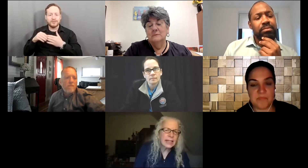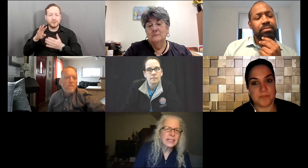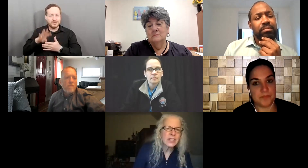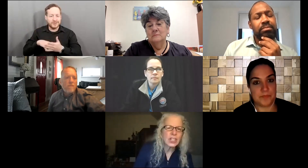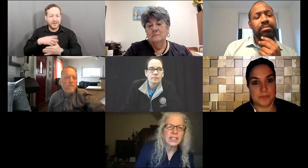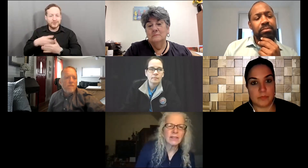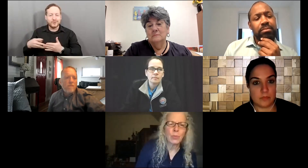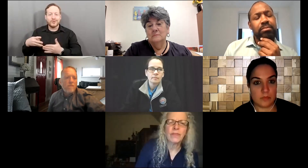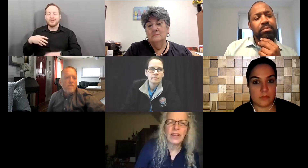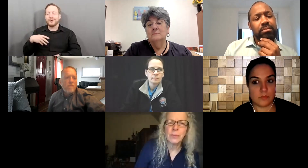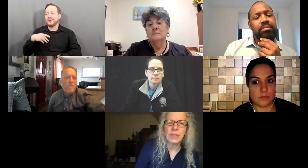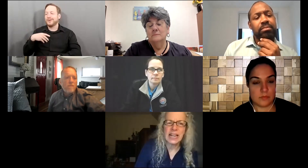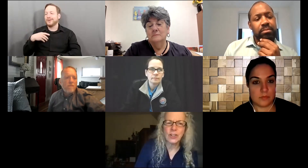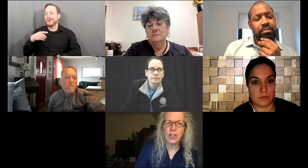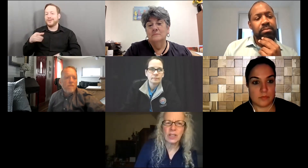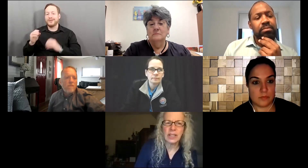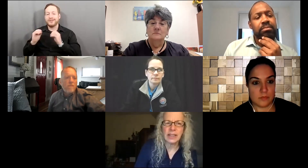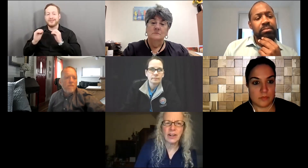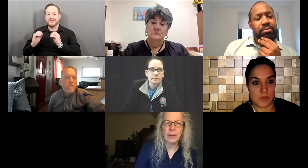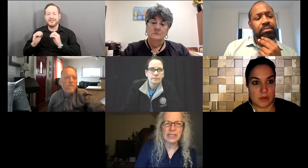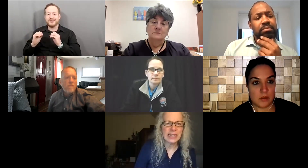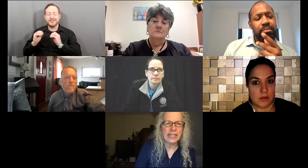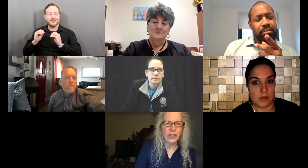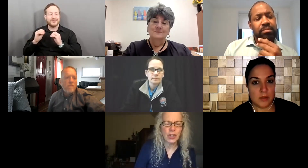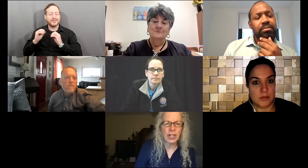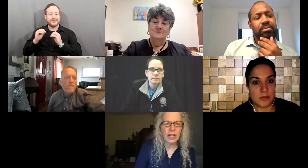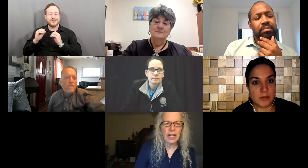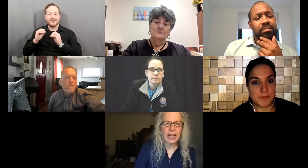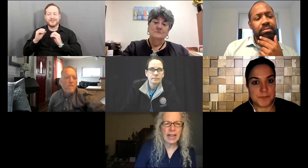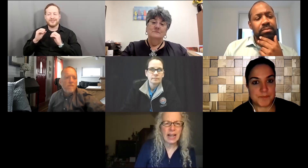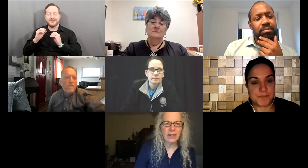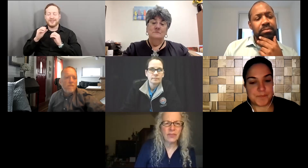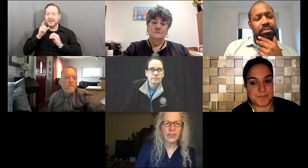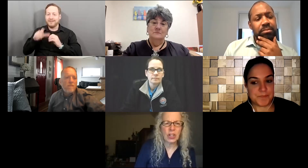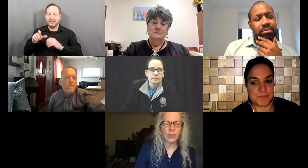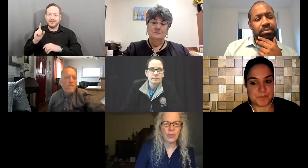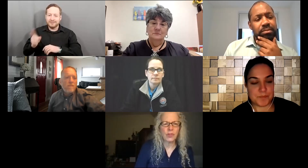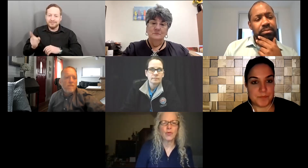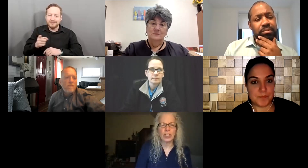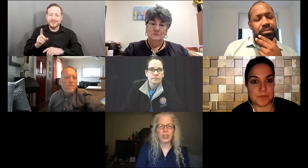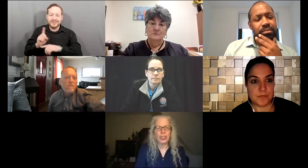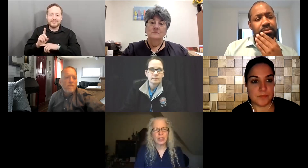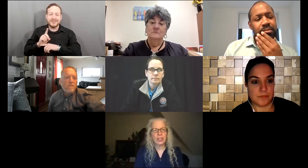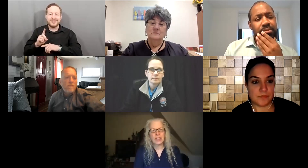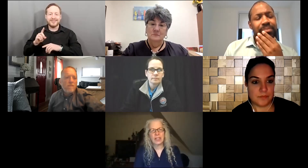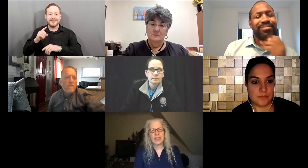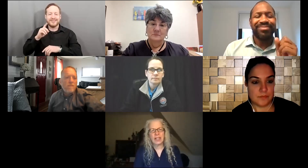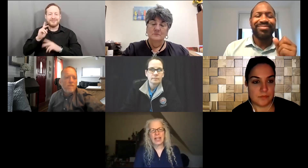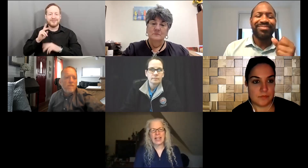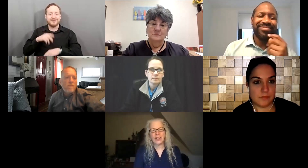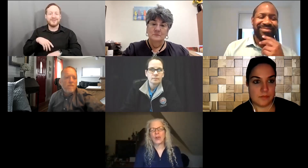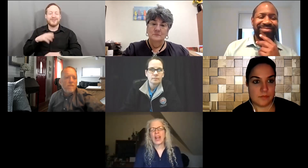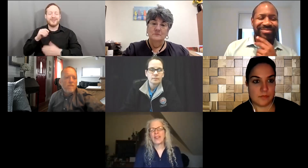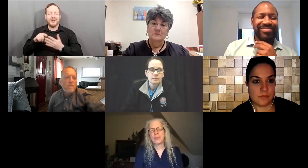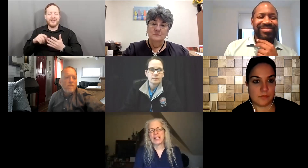I think it's just more flexible schedule that they're able to teach and they have, structure.